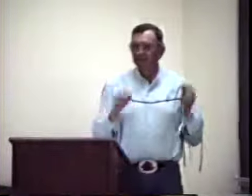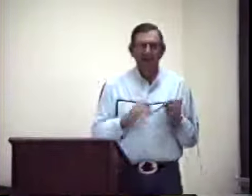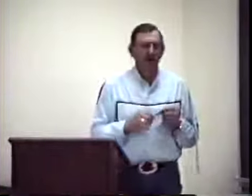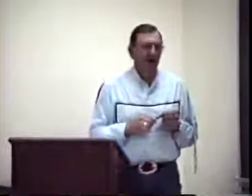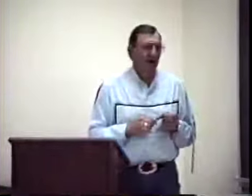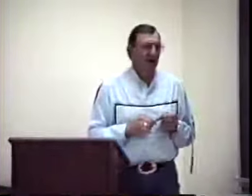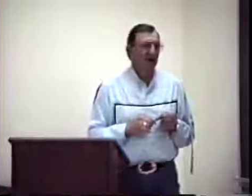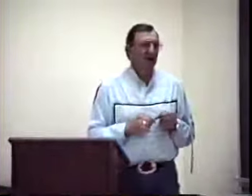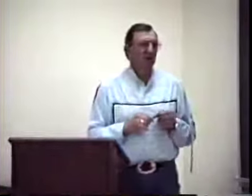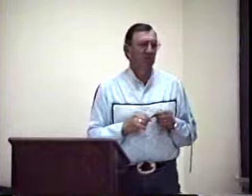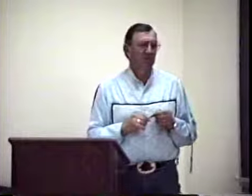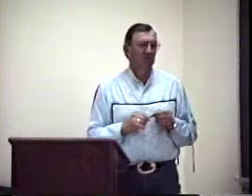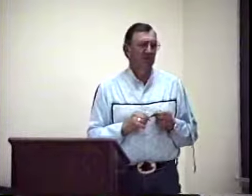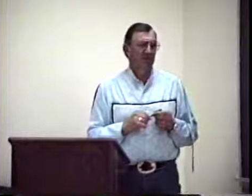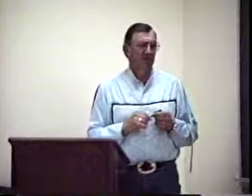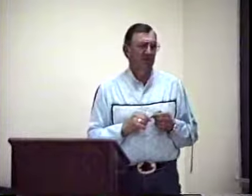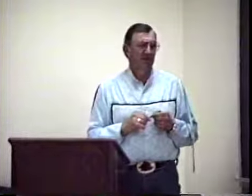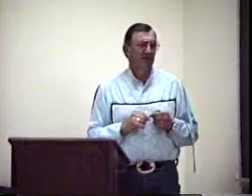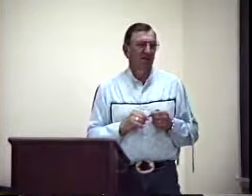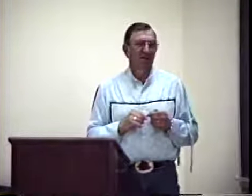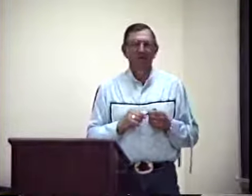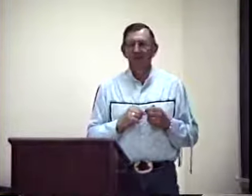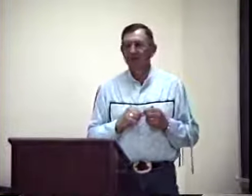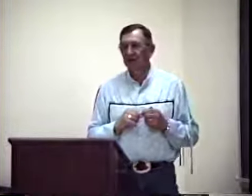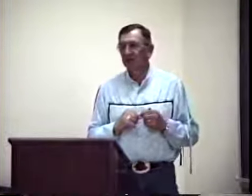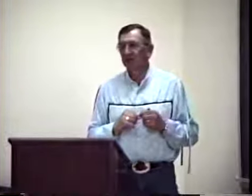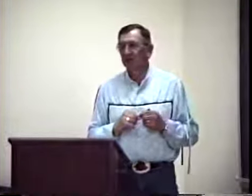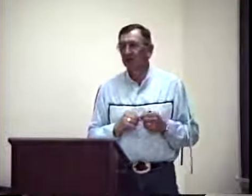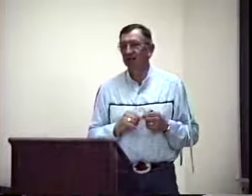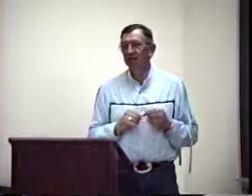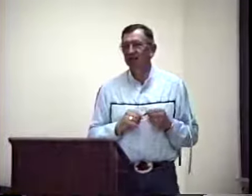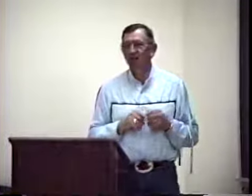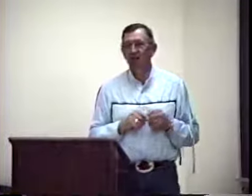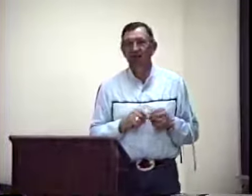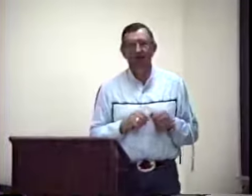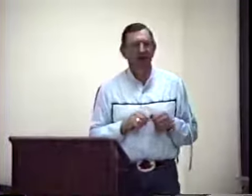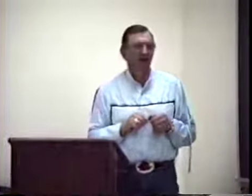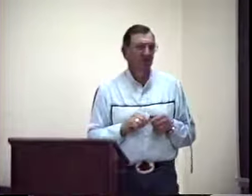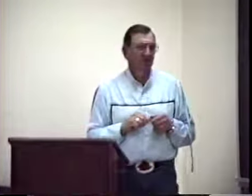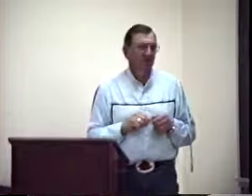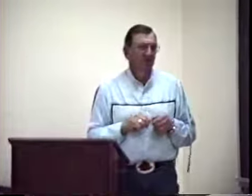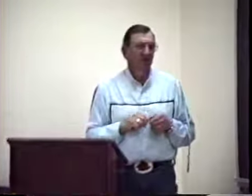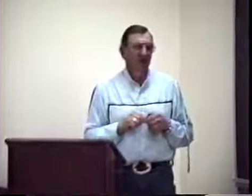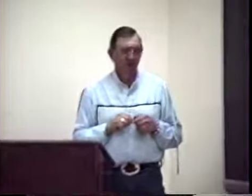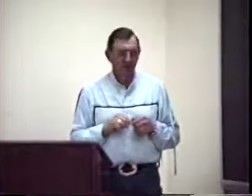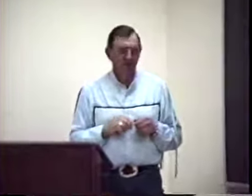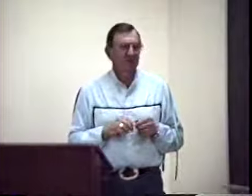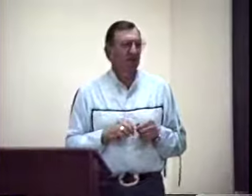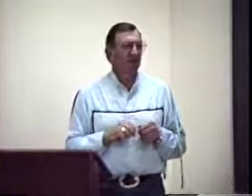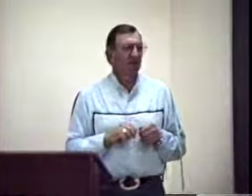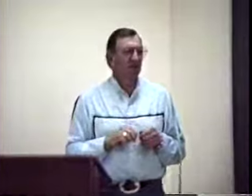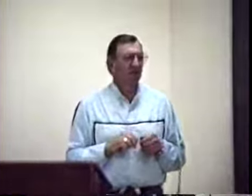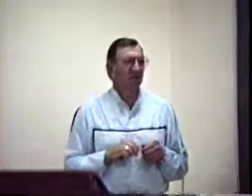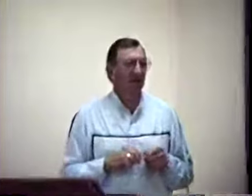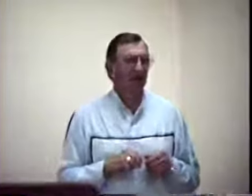is how it comes out to be. That if it's inside your heart, you can learn it. And like what Chan did there,